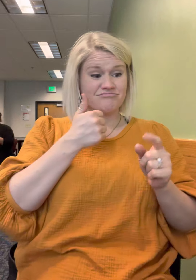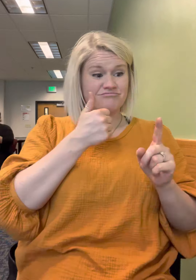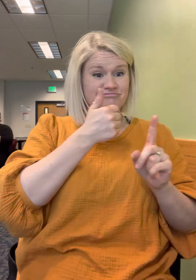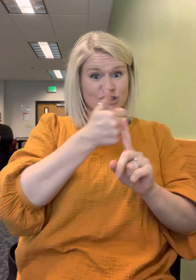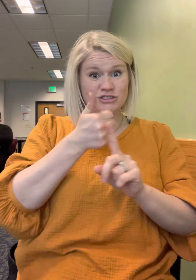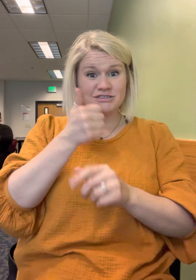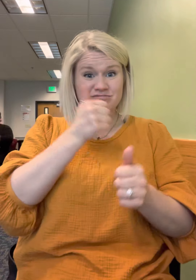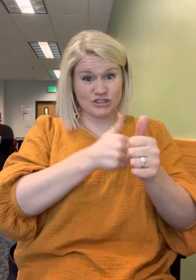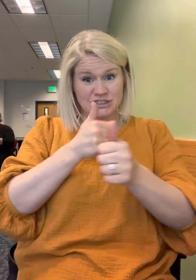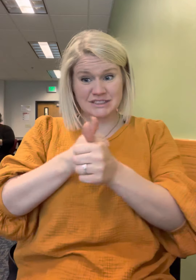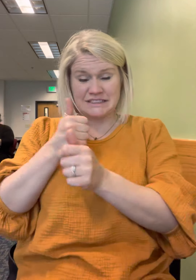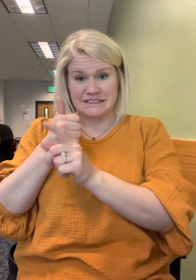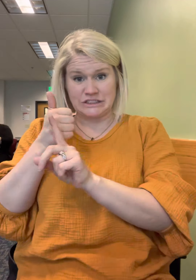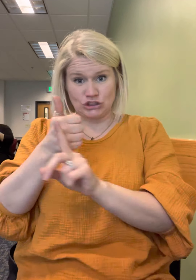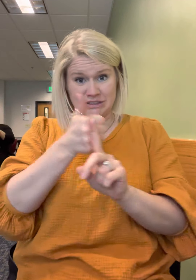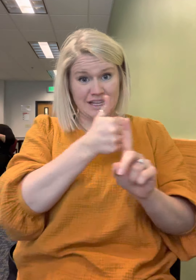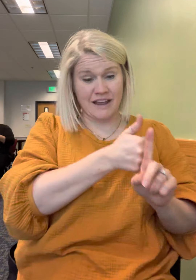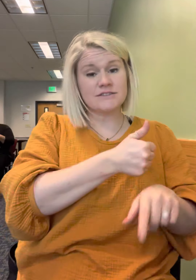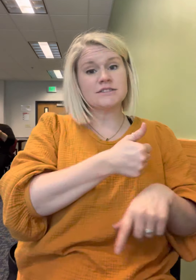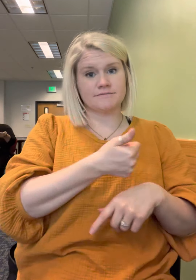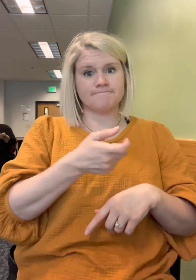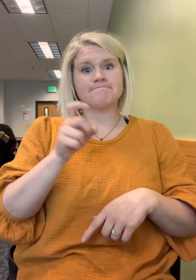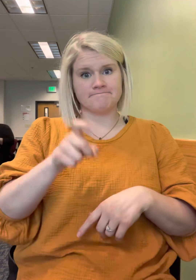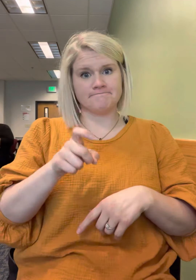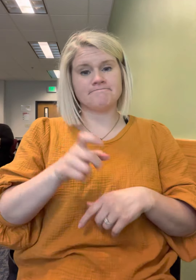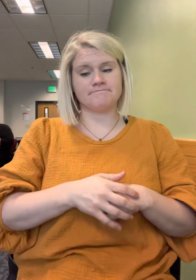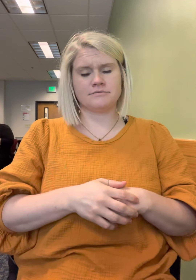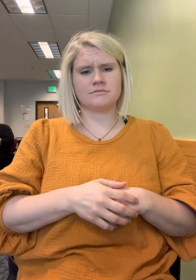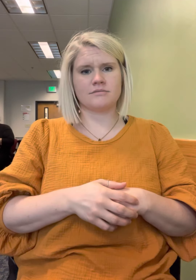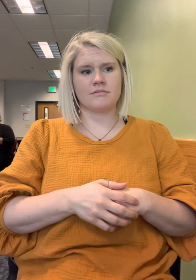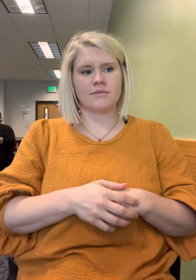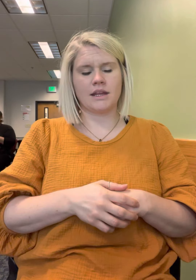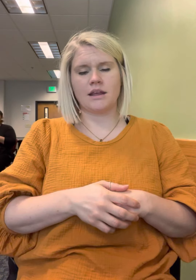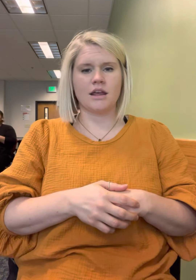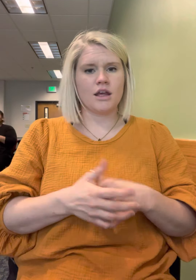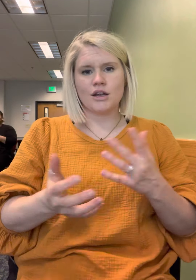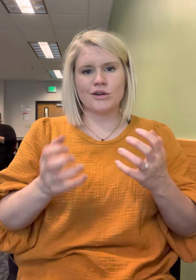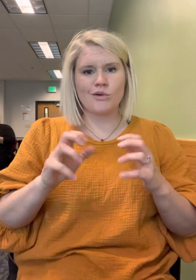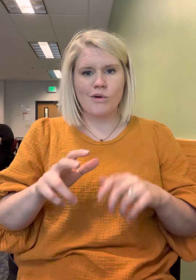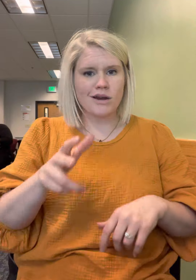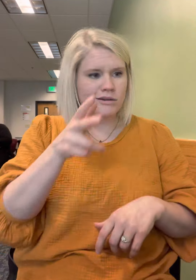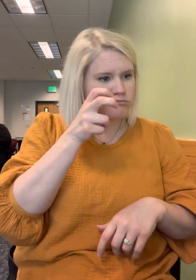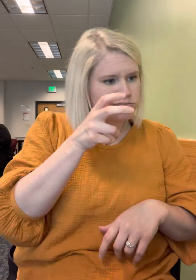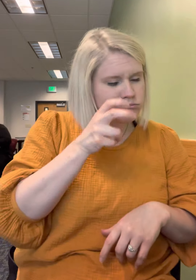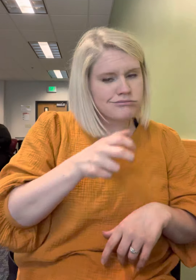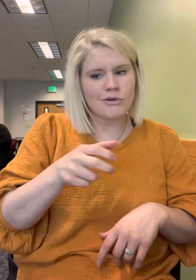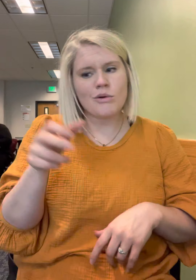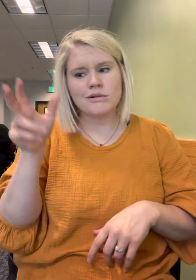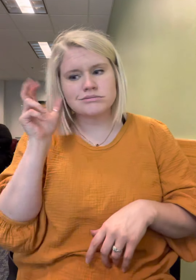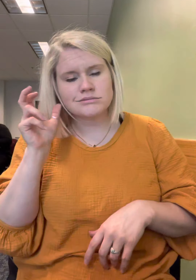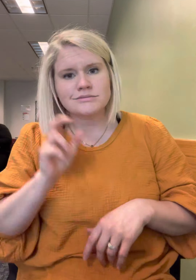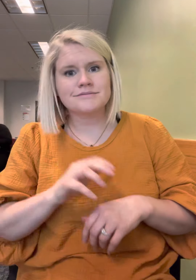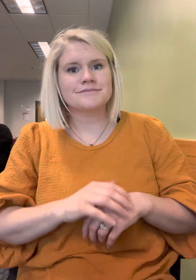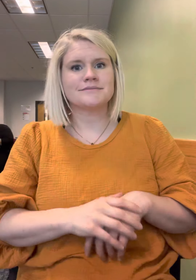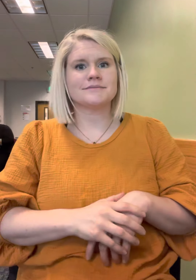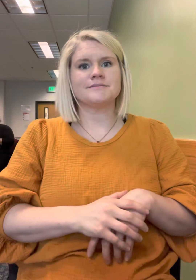to somebody else. Don't listen in when other people are talking privately. Don't take things that don't belong to